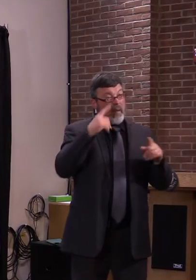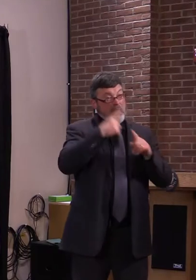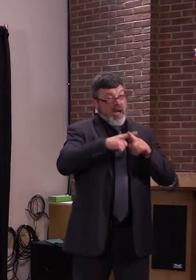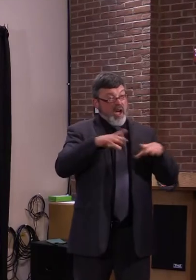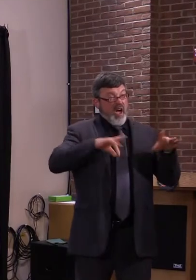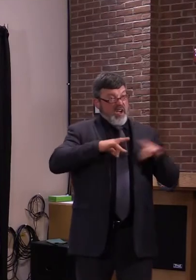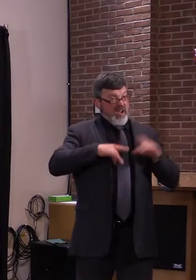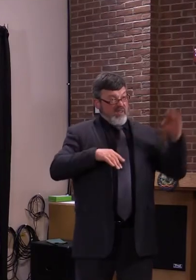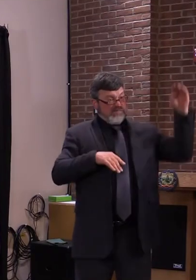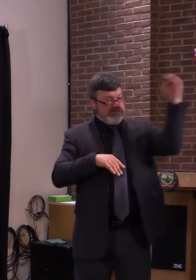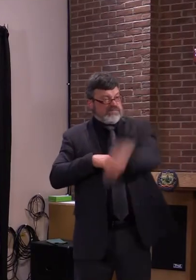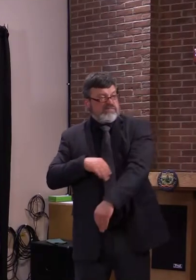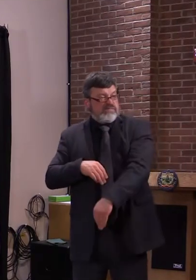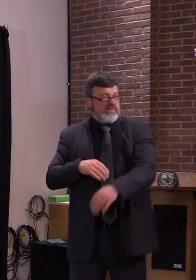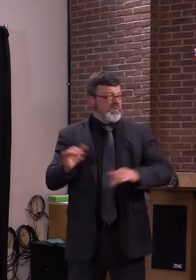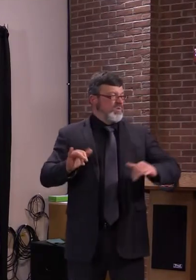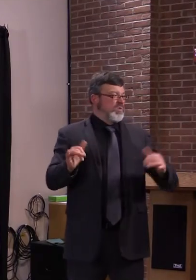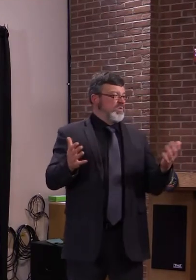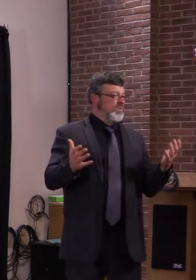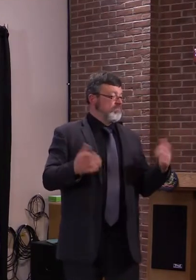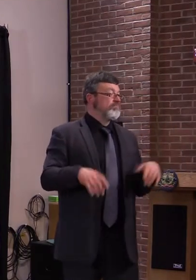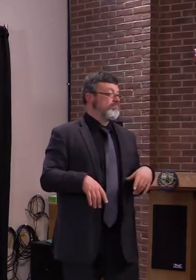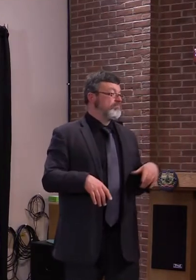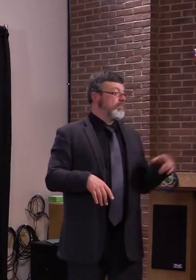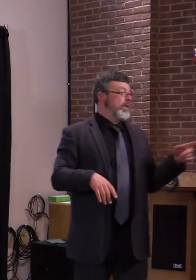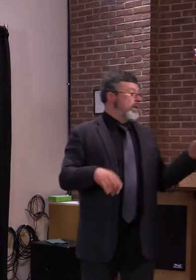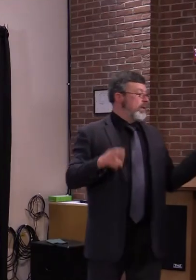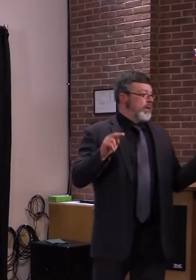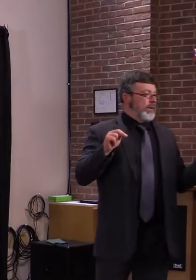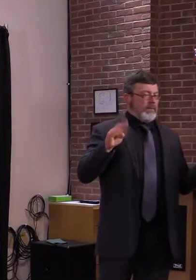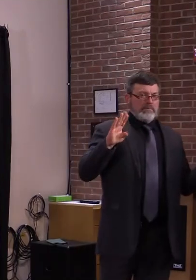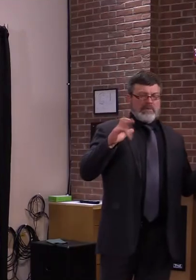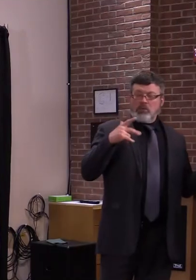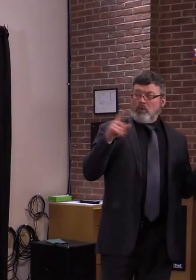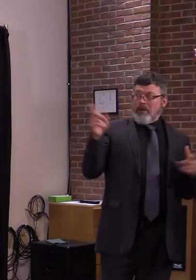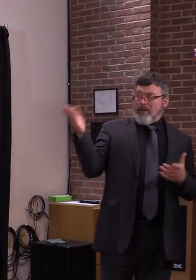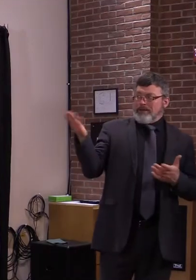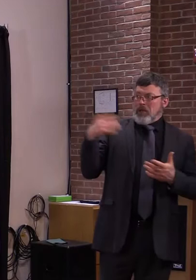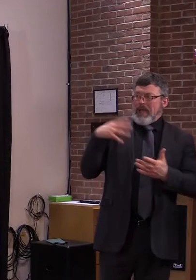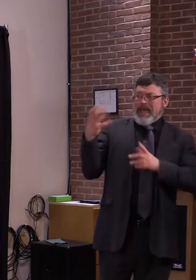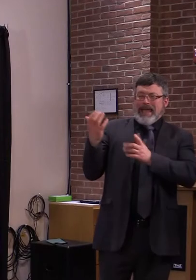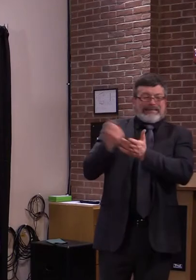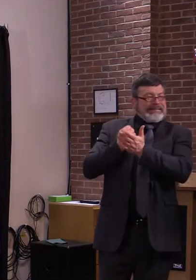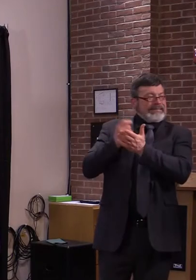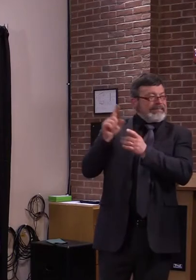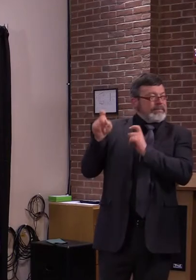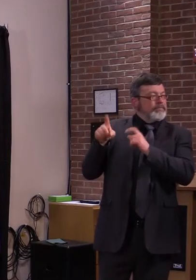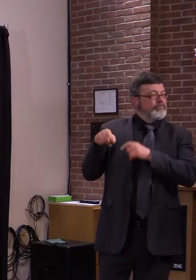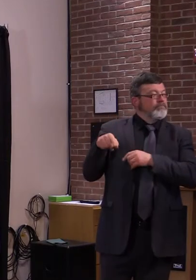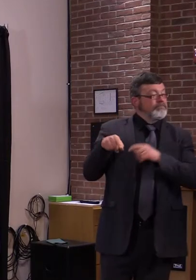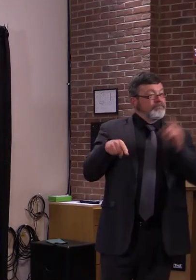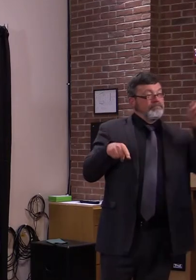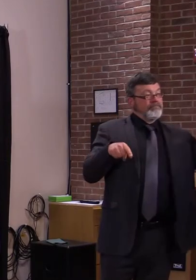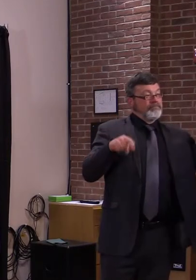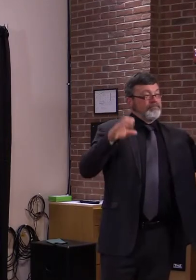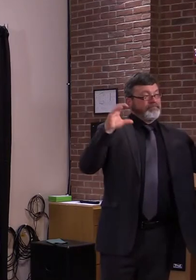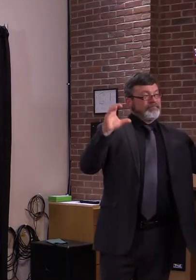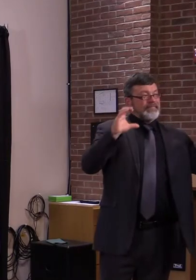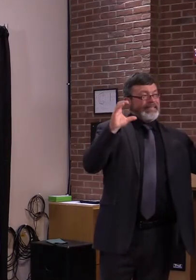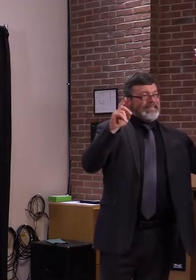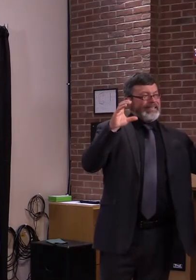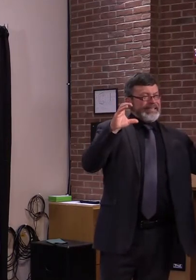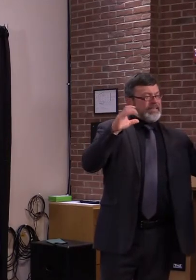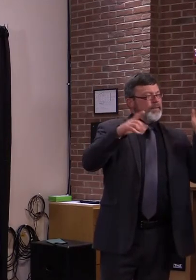Dr. Levine, while you're at the podium, it turns out the CDC was not publishing a significant amount of data on